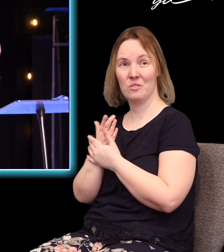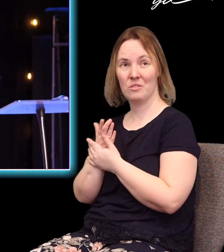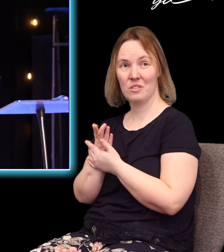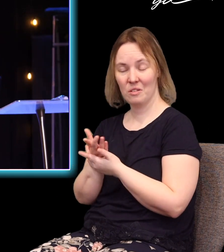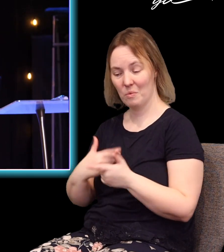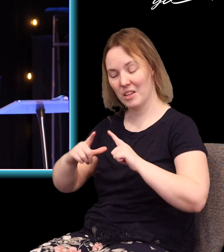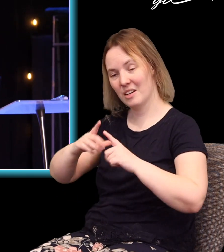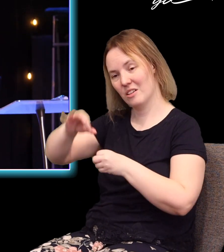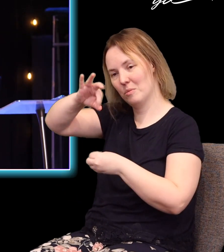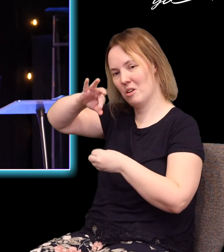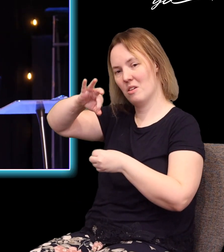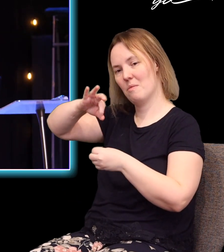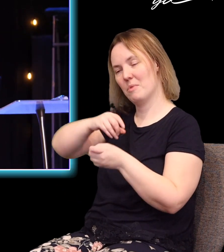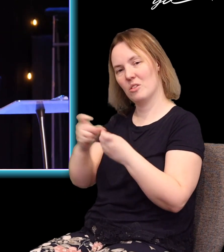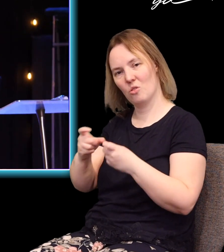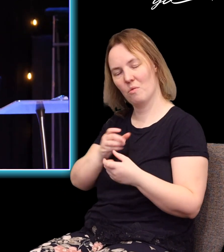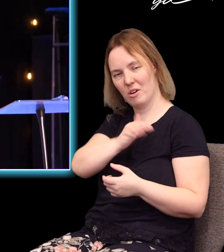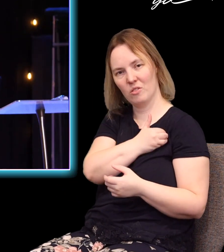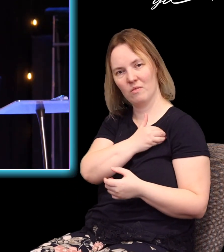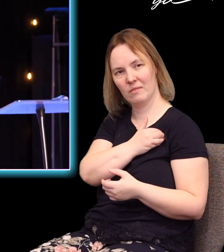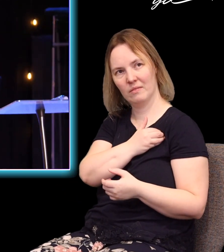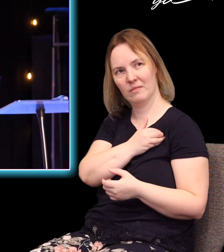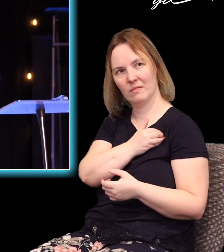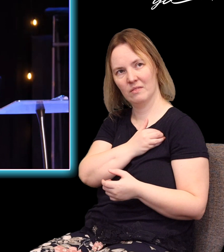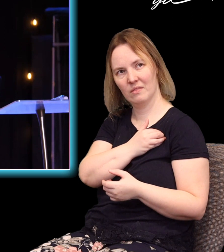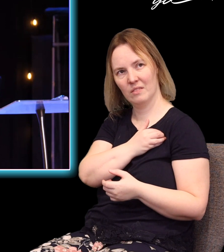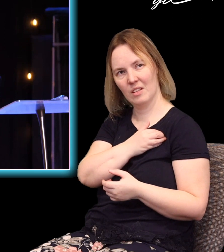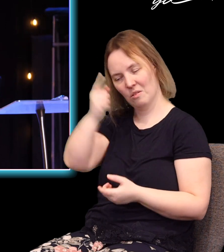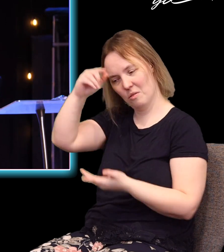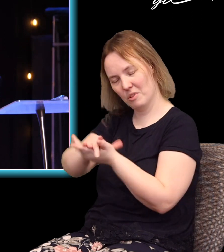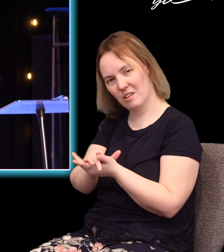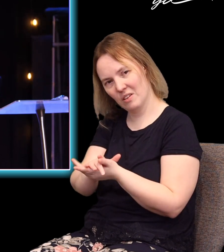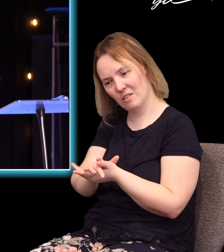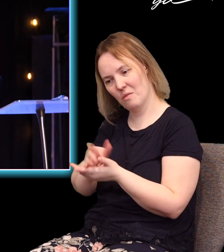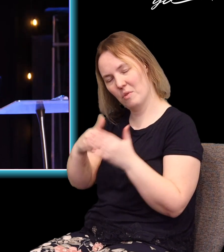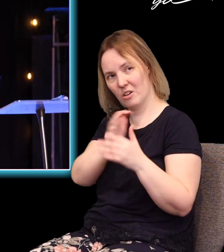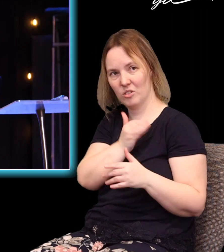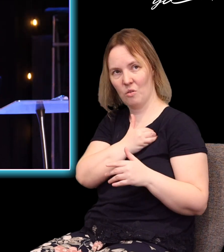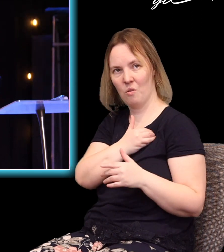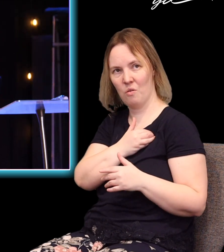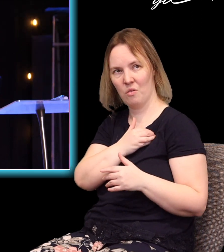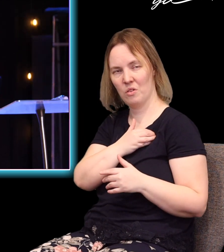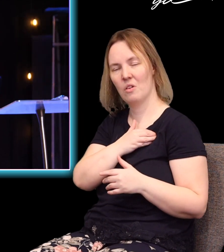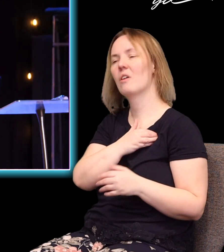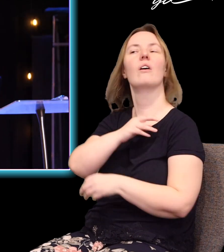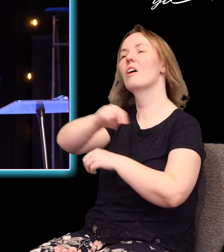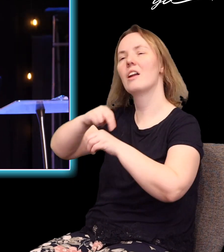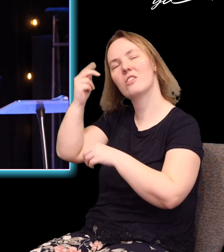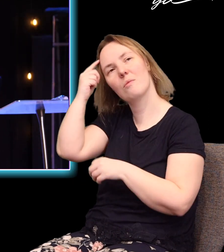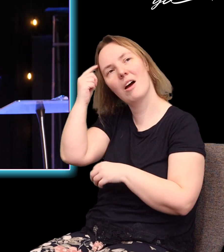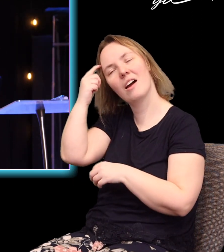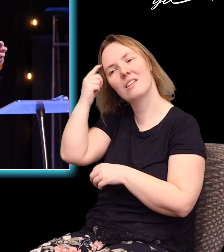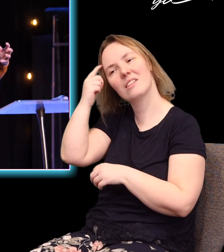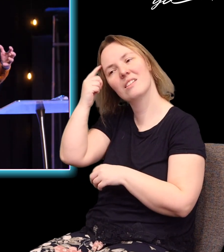we're allowing our spirit to be dominated by our soul. We're believing what our soul is saying, what our natural